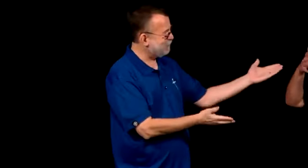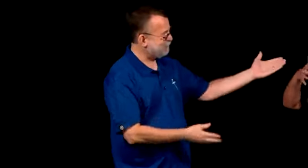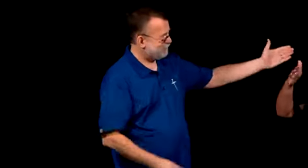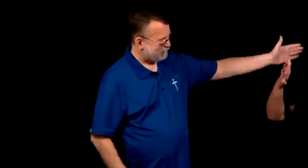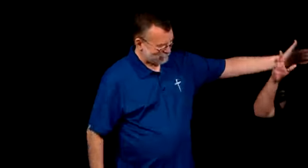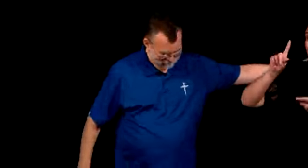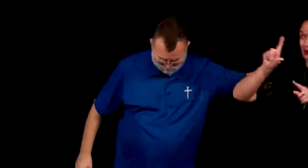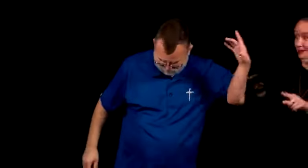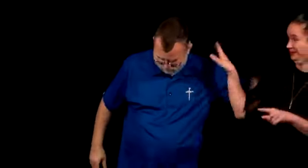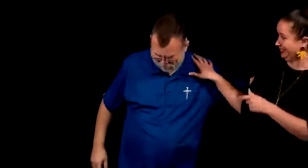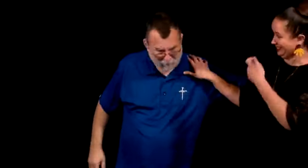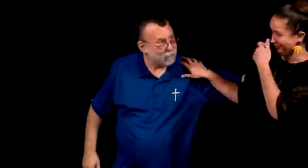introduce Renza Dunn.